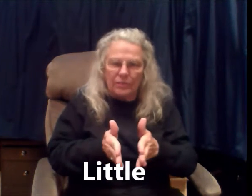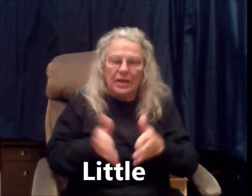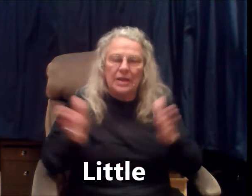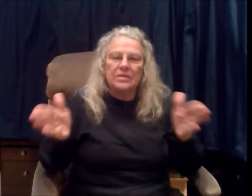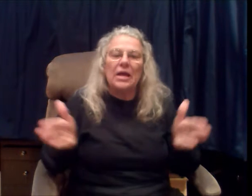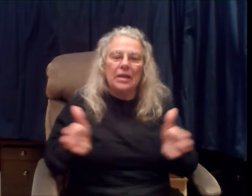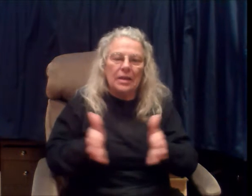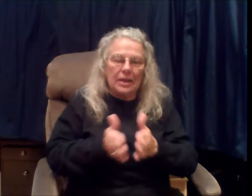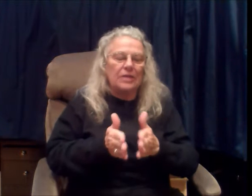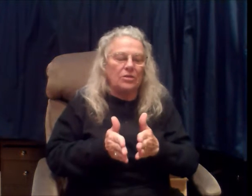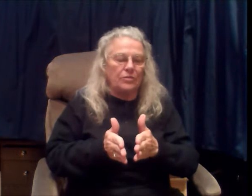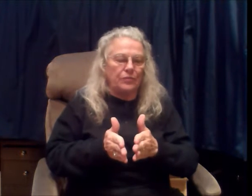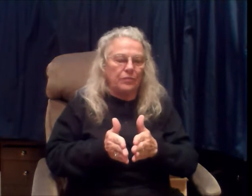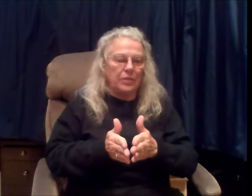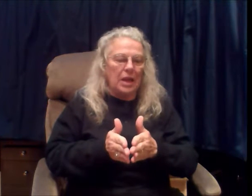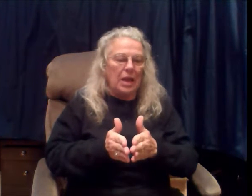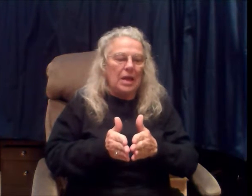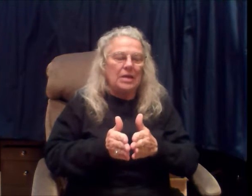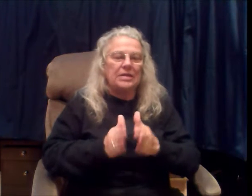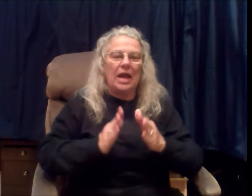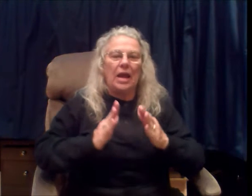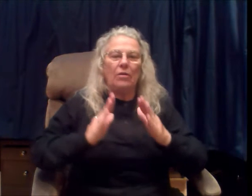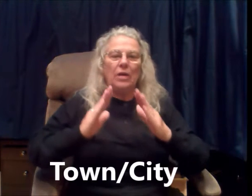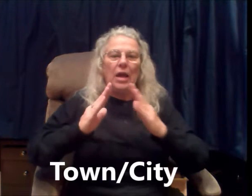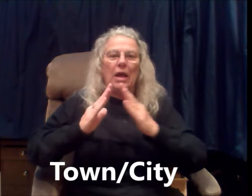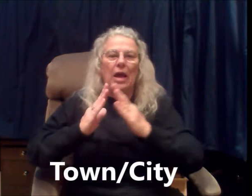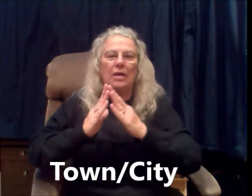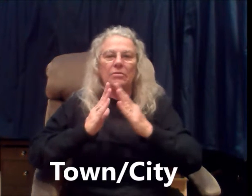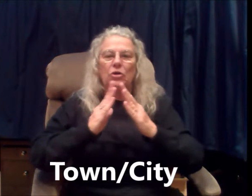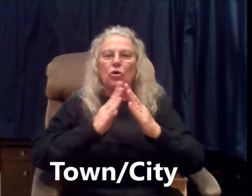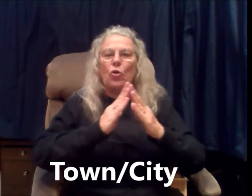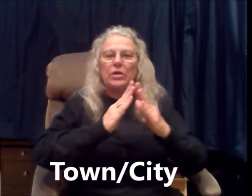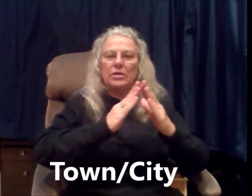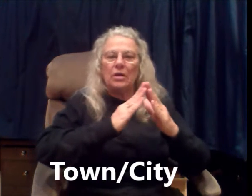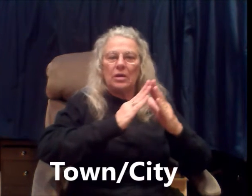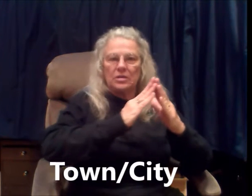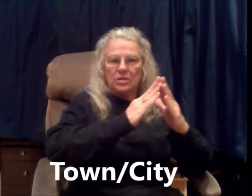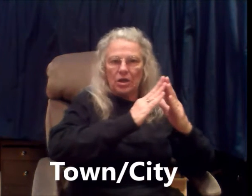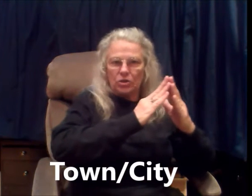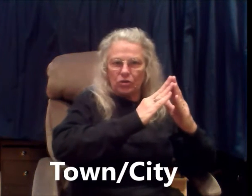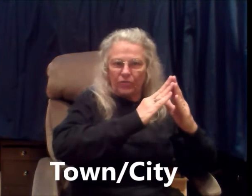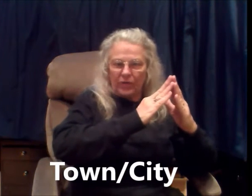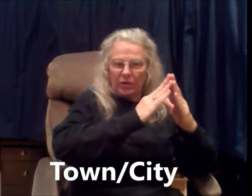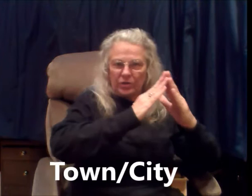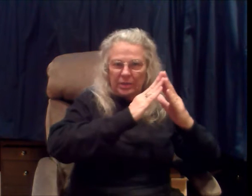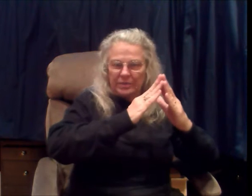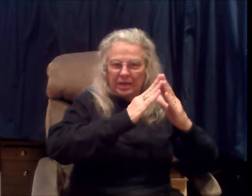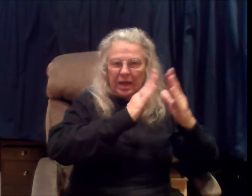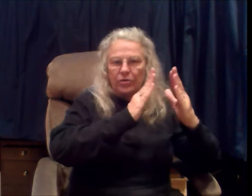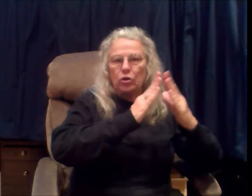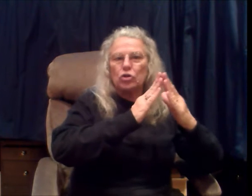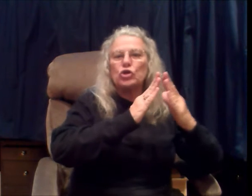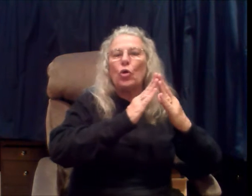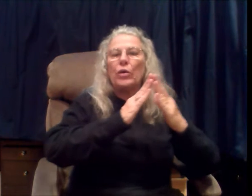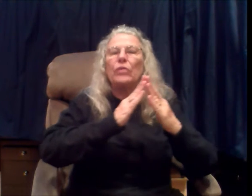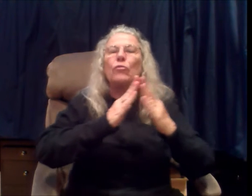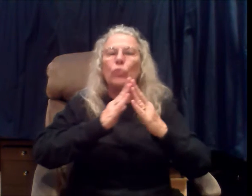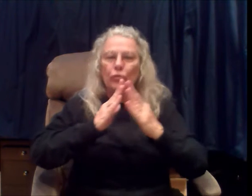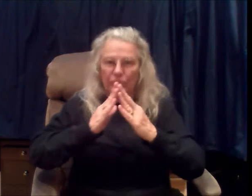something is. Little. Town, and you're going to touch your fingertips together. You're showing the